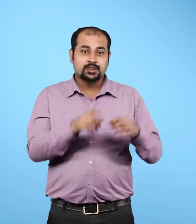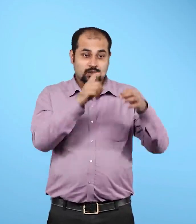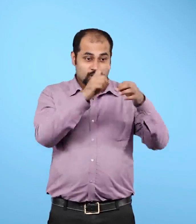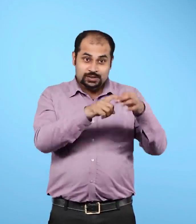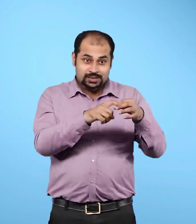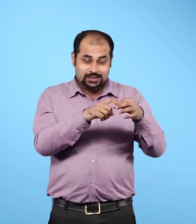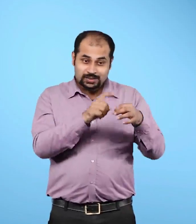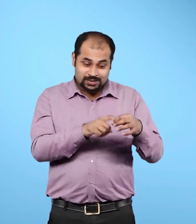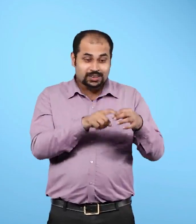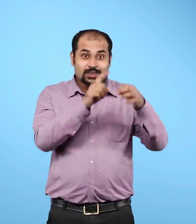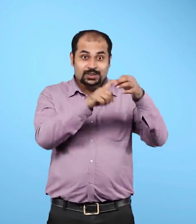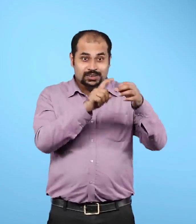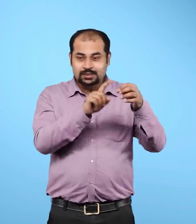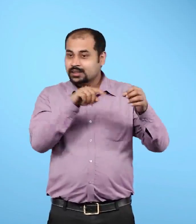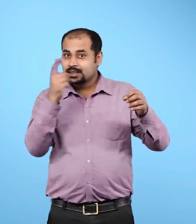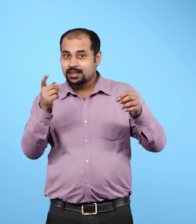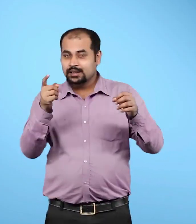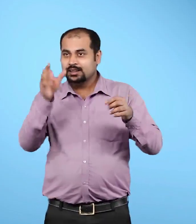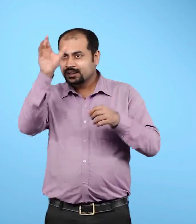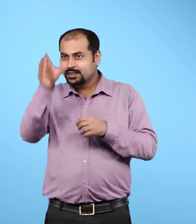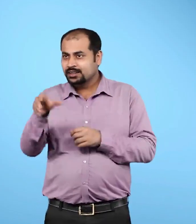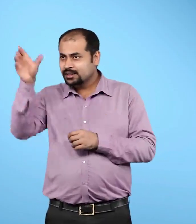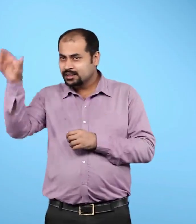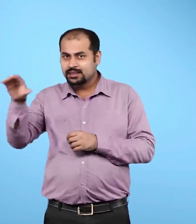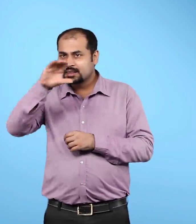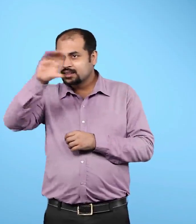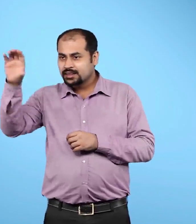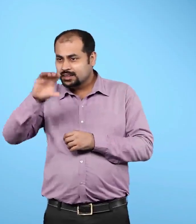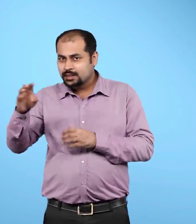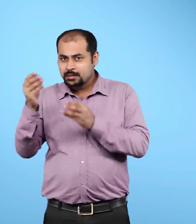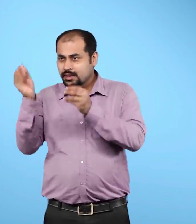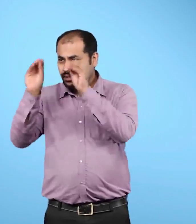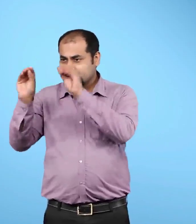Each question has a table of 2 columns and 3 rows.